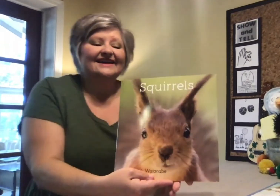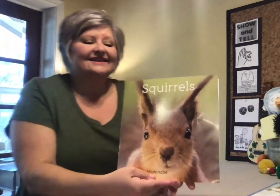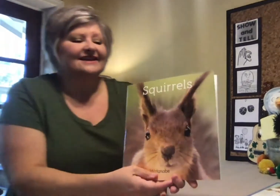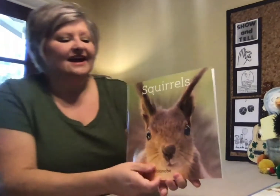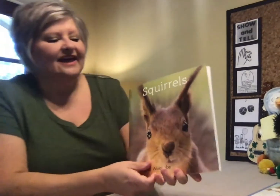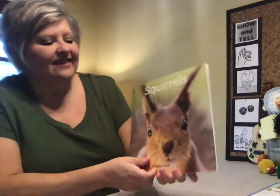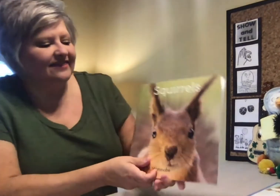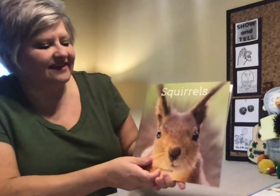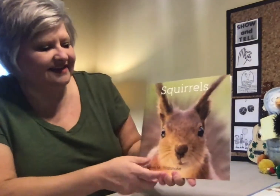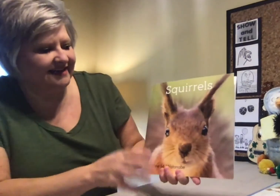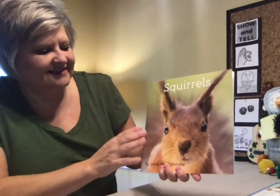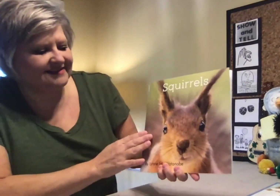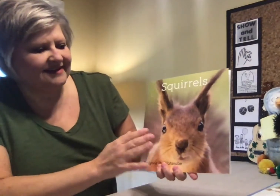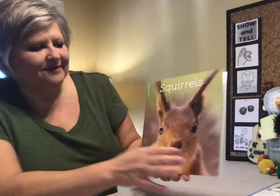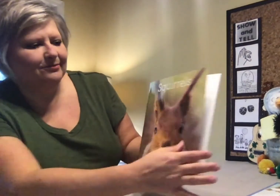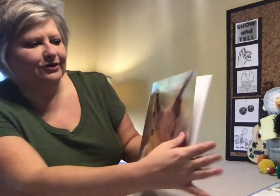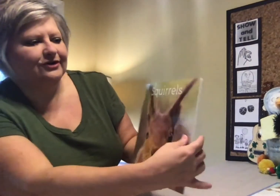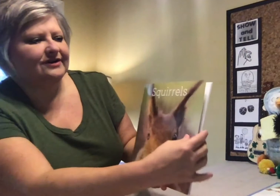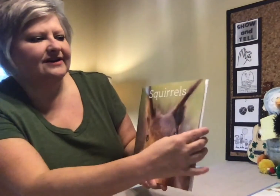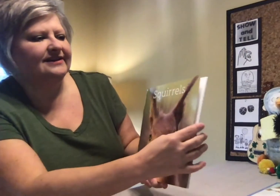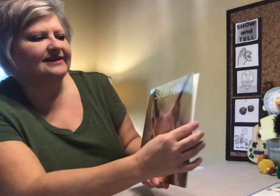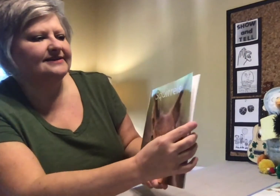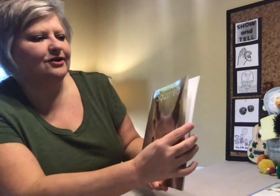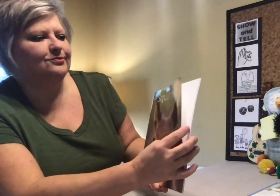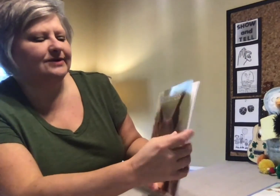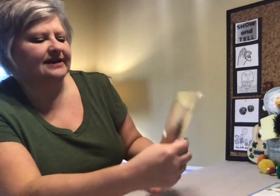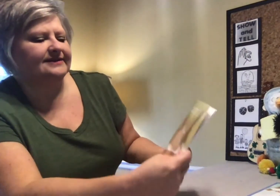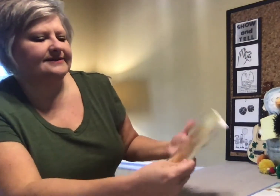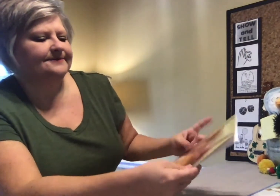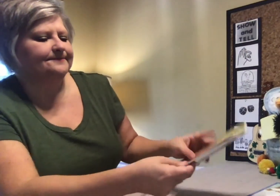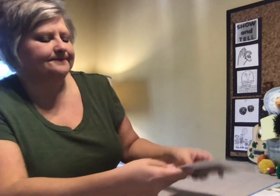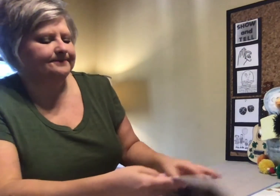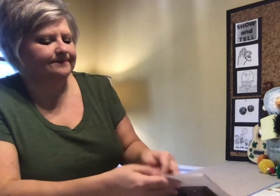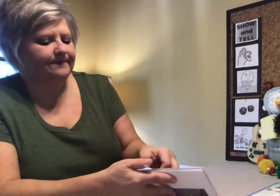In this book, let's open it.